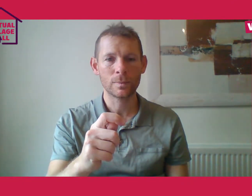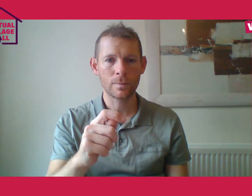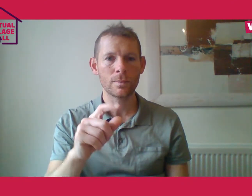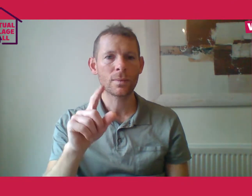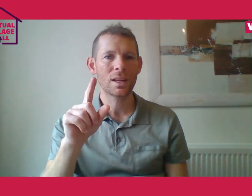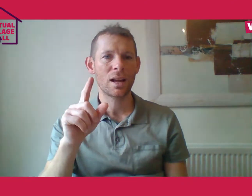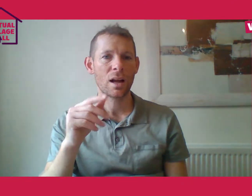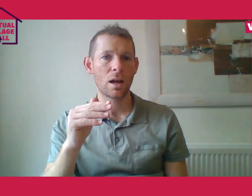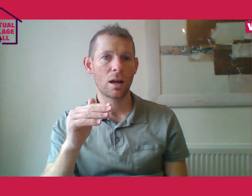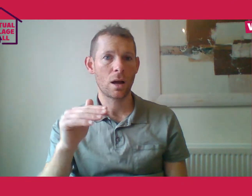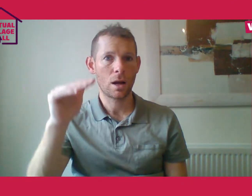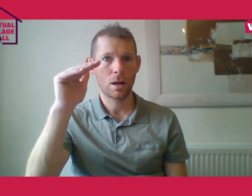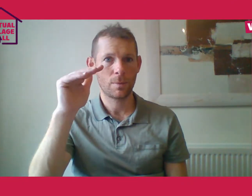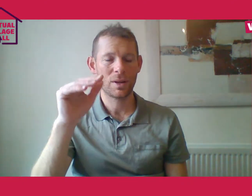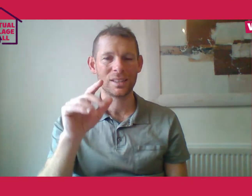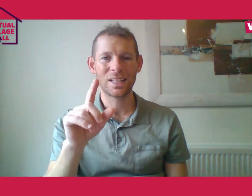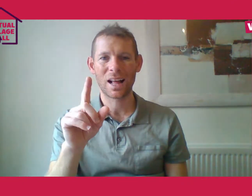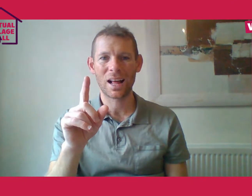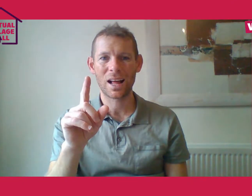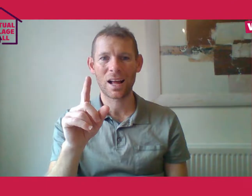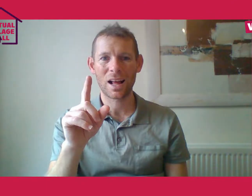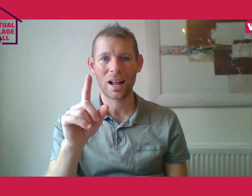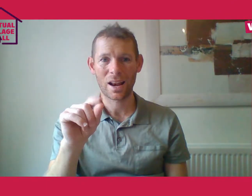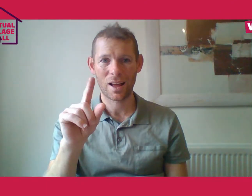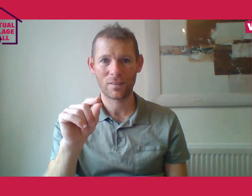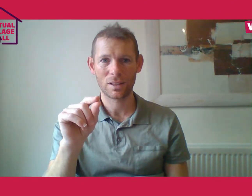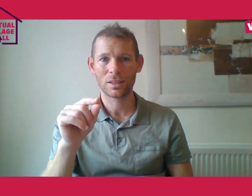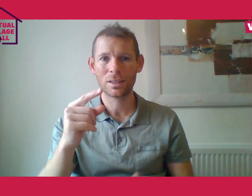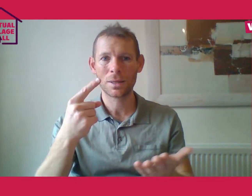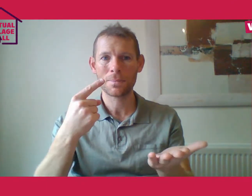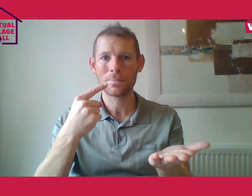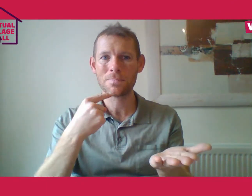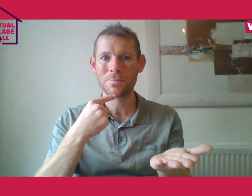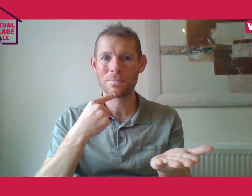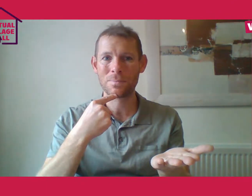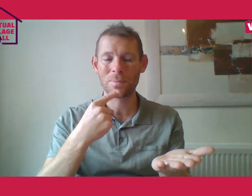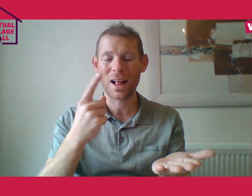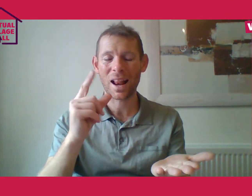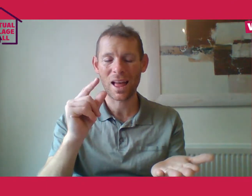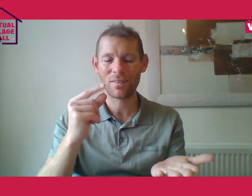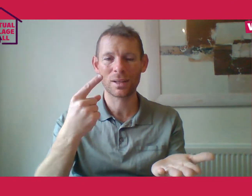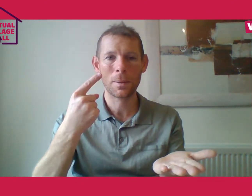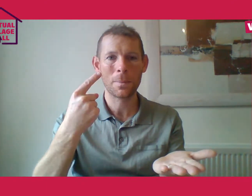£10. Now, above that, we get £11.